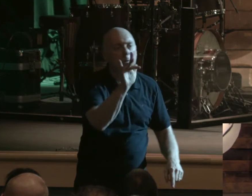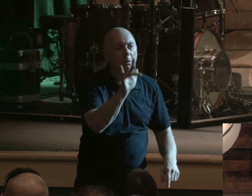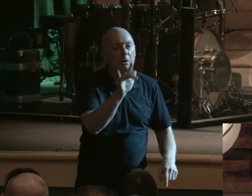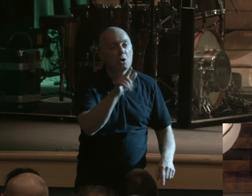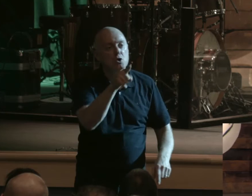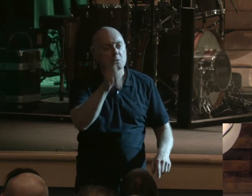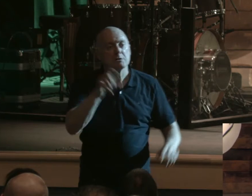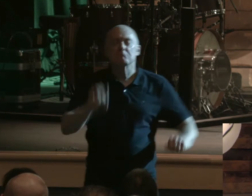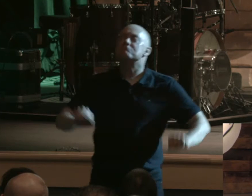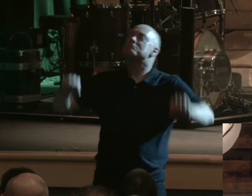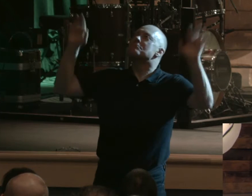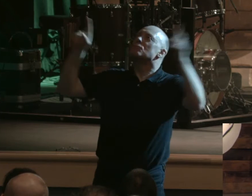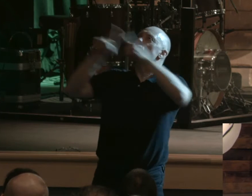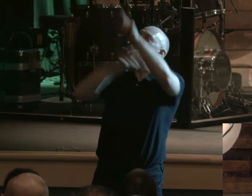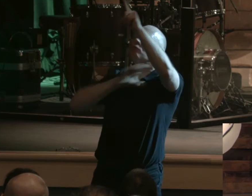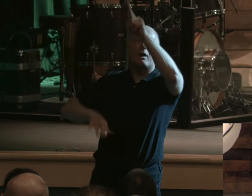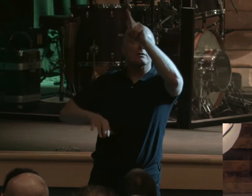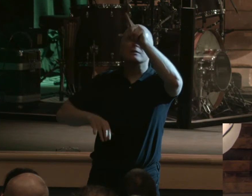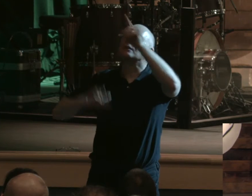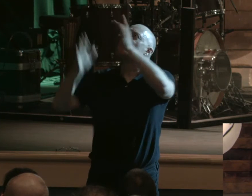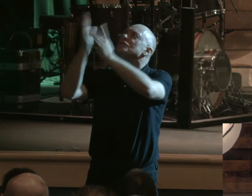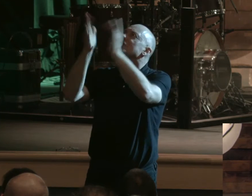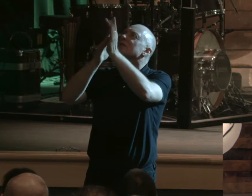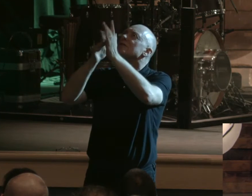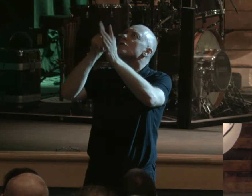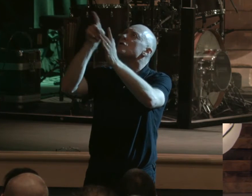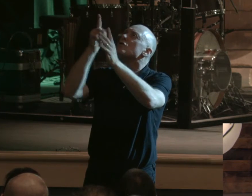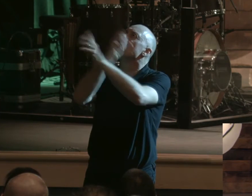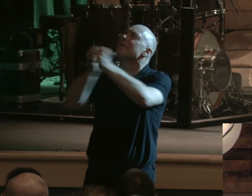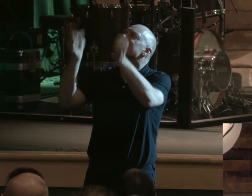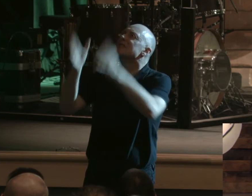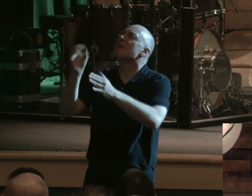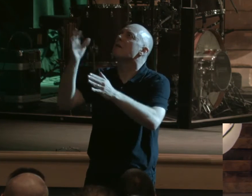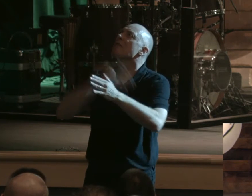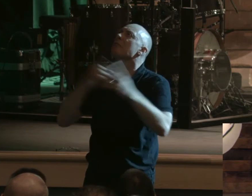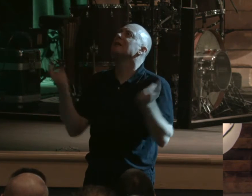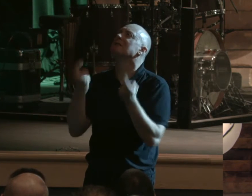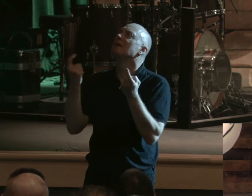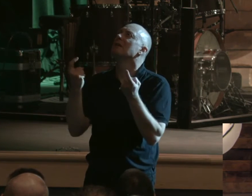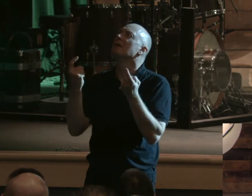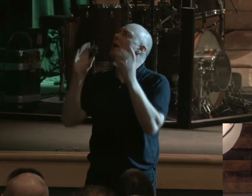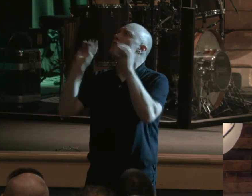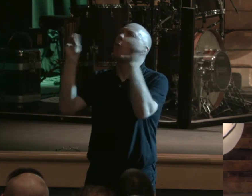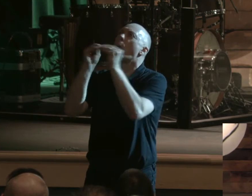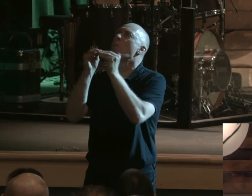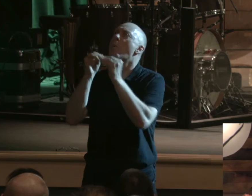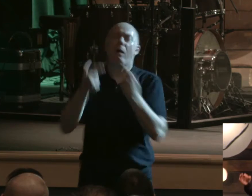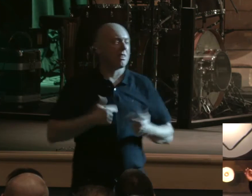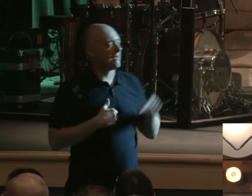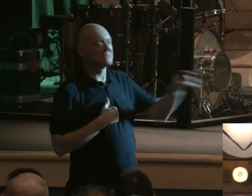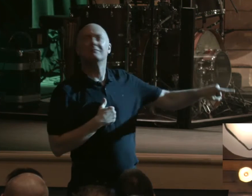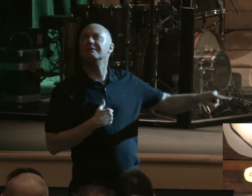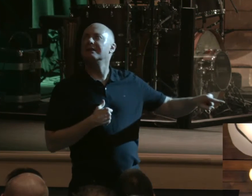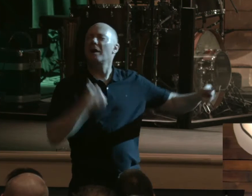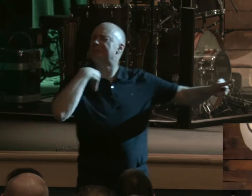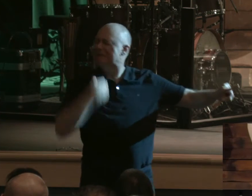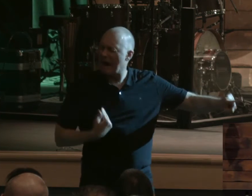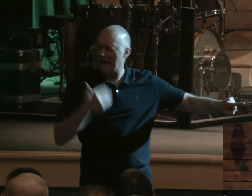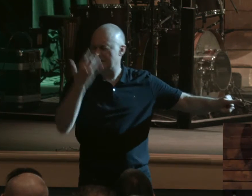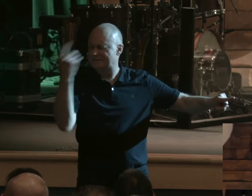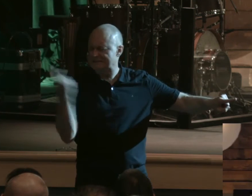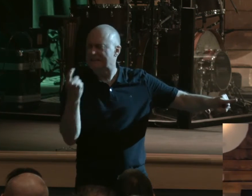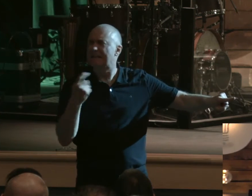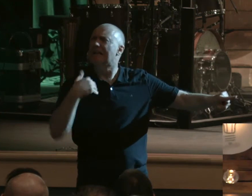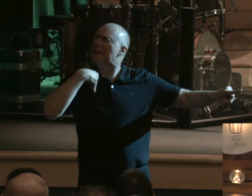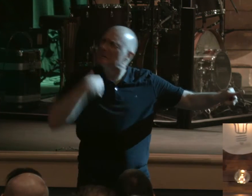life to Jesus Christ, that you might say, Jesus, you are the Savior of my sins. I no longer want to live the way I have. I am tired of my sin. I